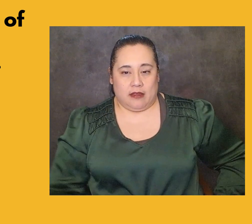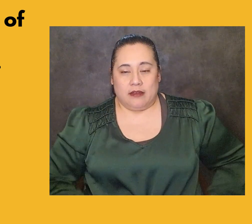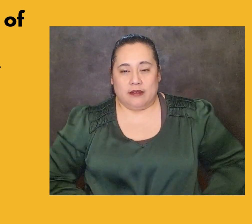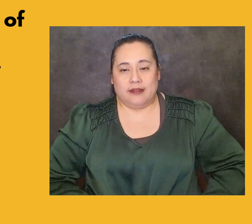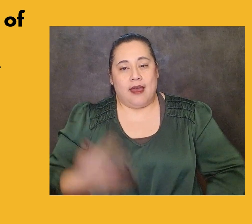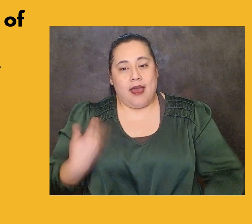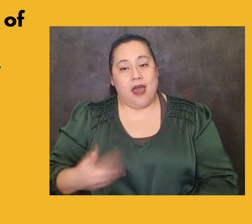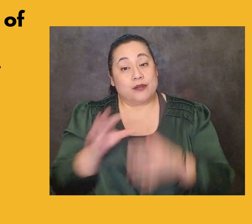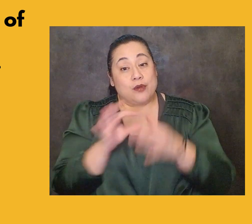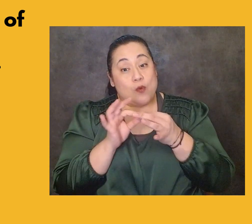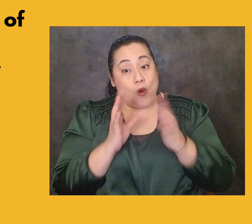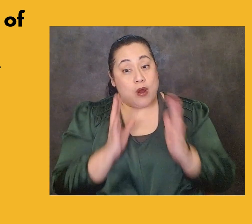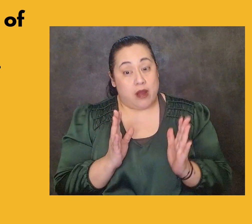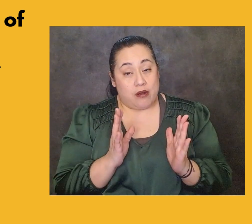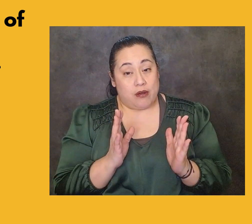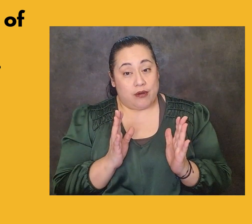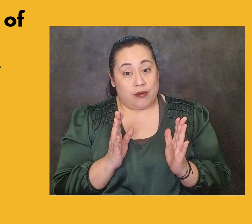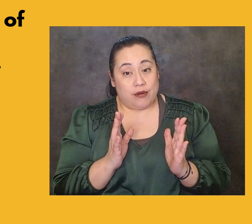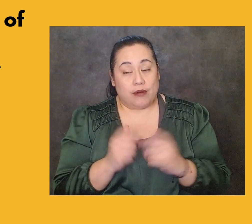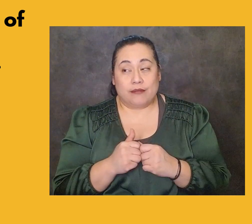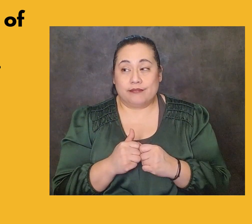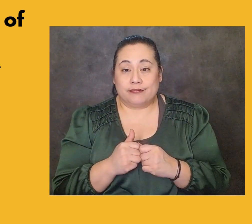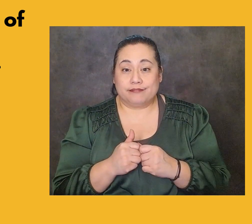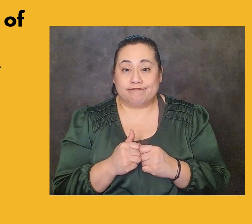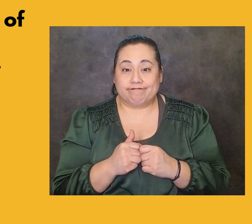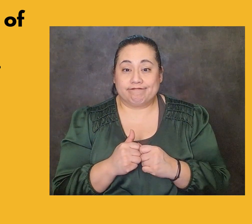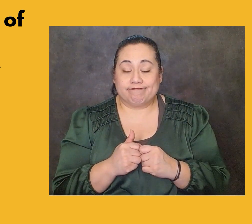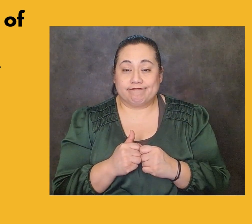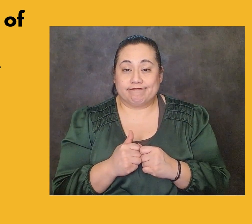As a coordinator,